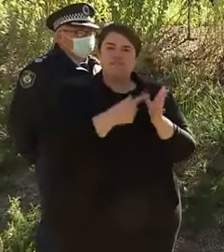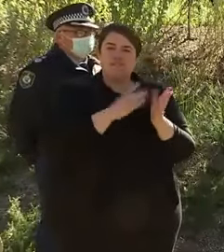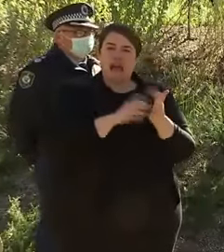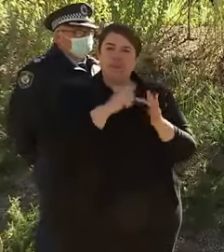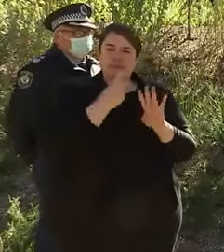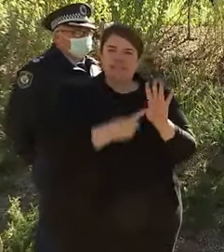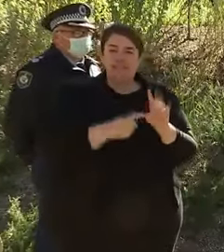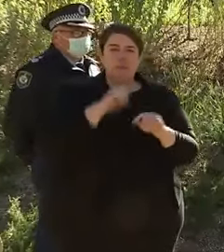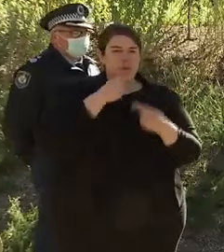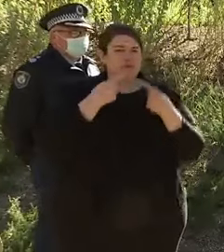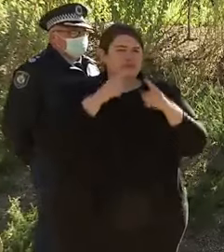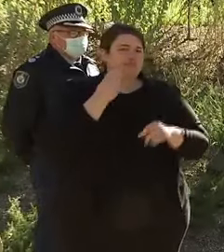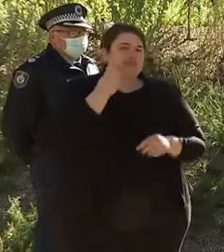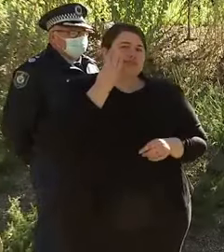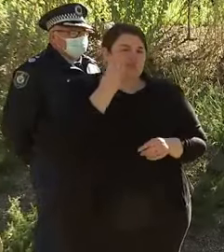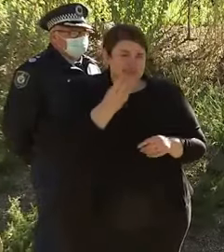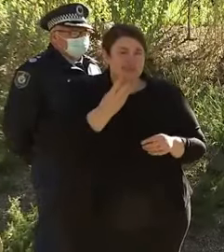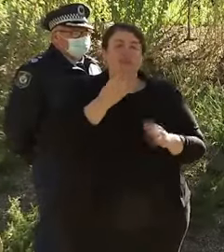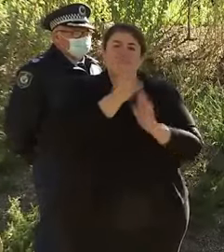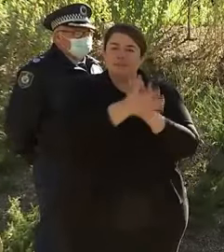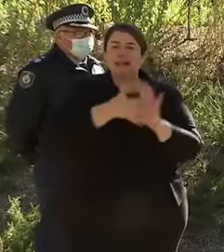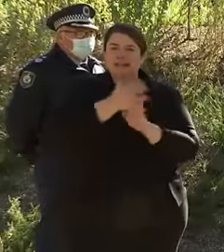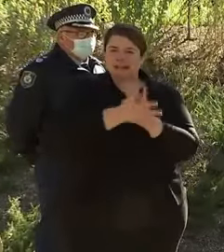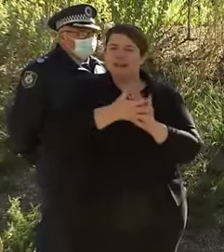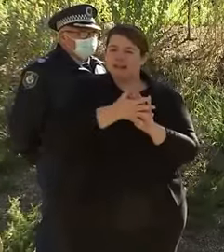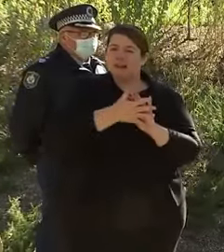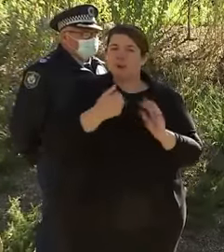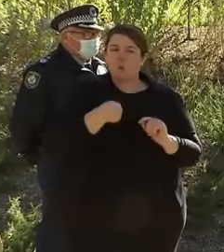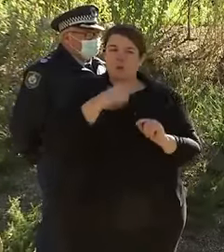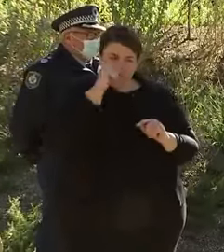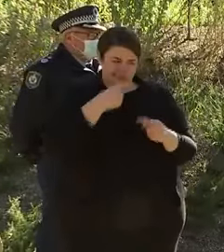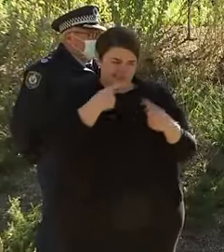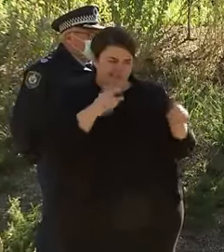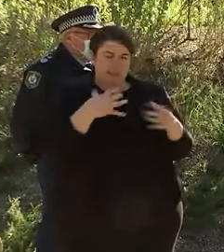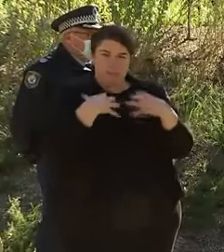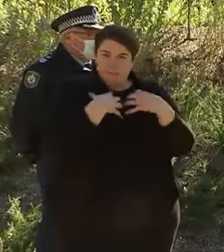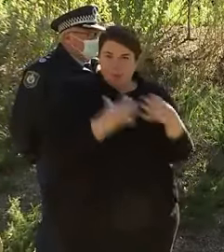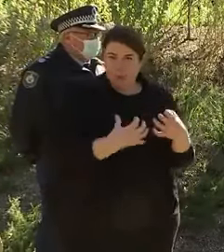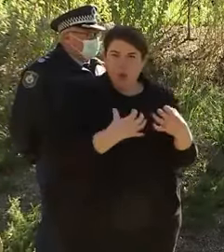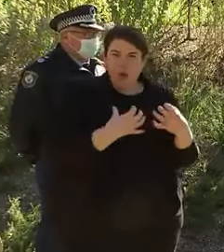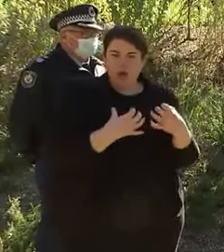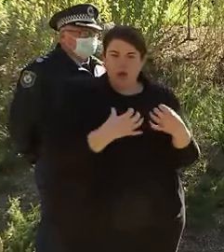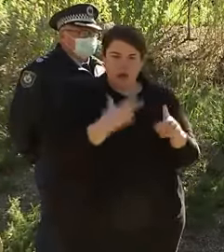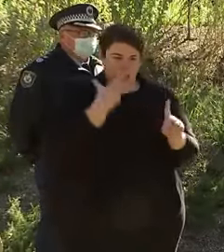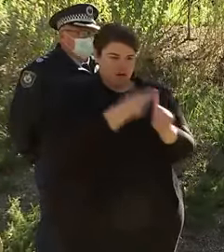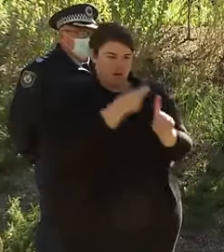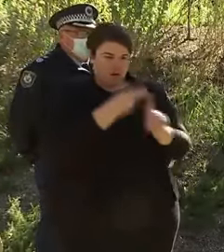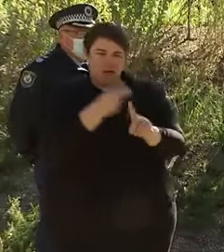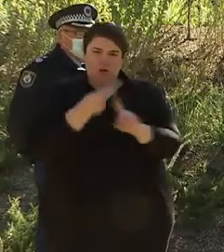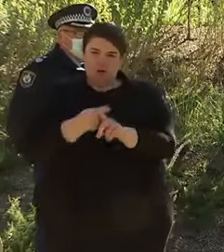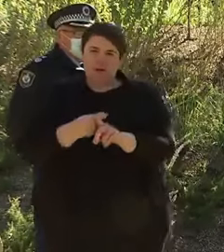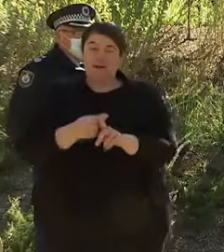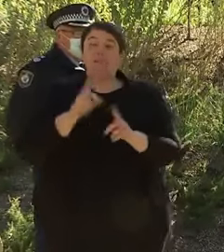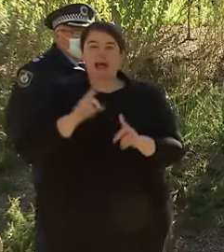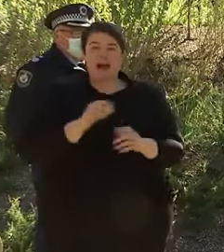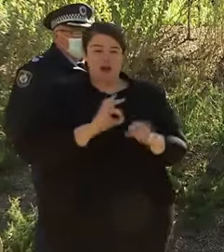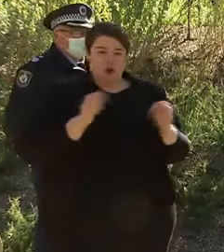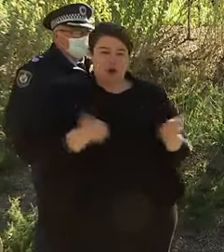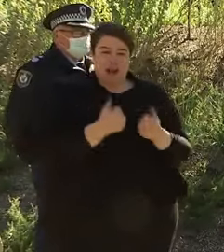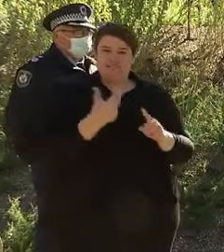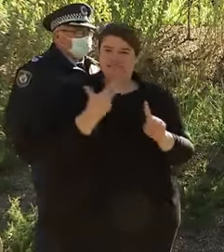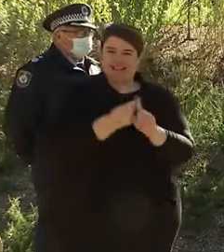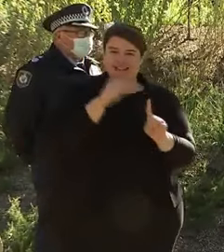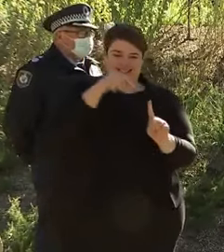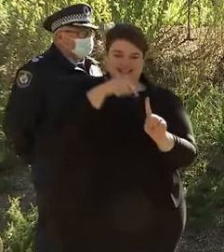in the next few days, that will mean that we have, you know, increased capacity to get those jabs in arms. What we don't have is more supply, but